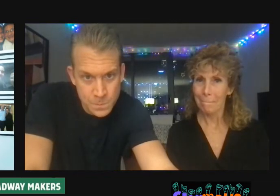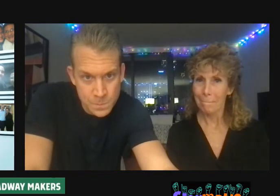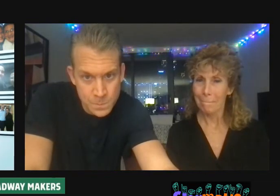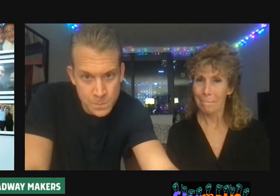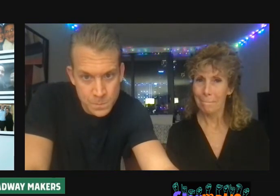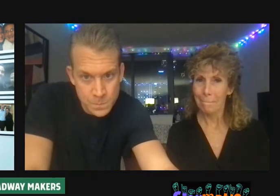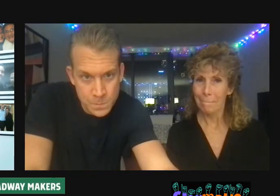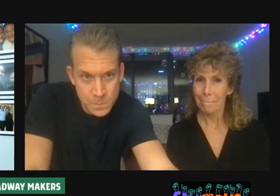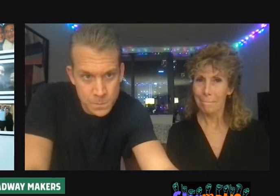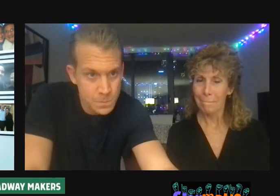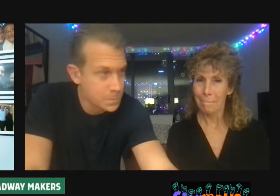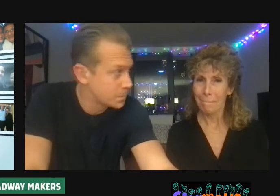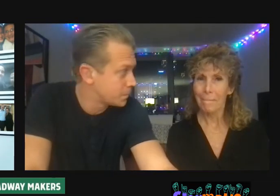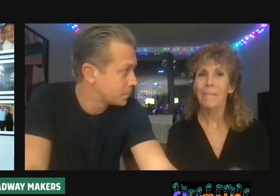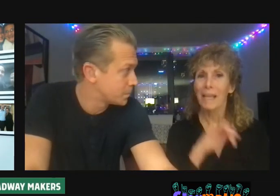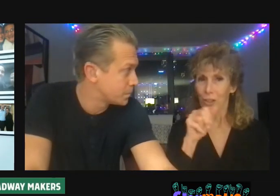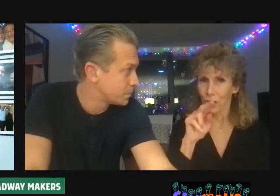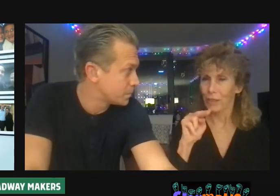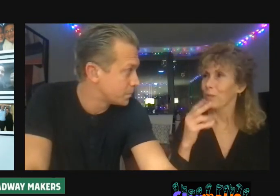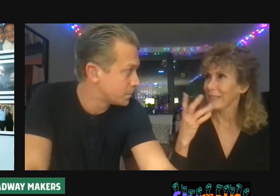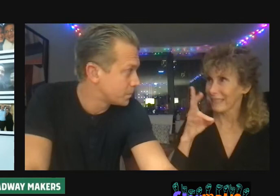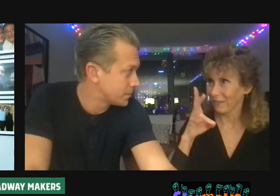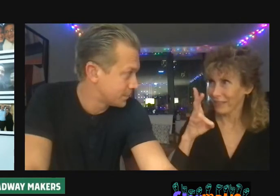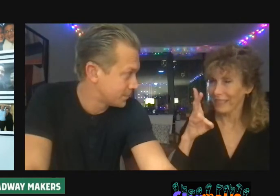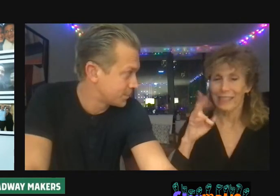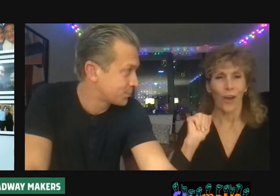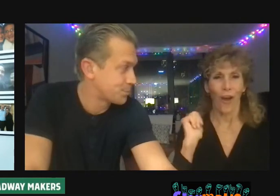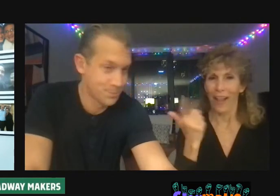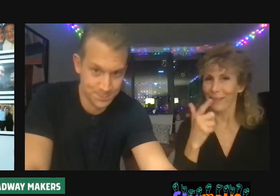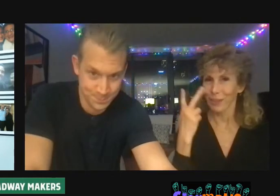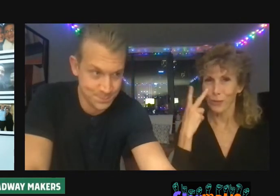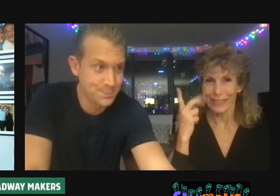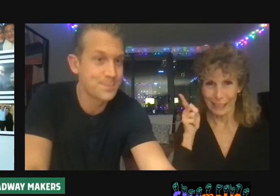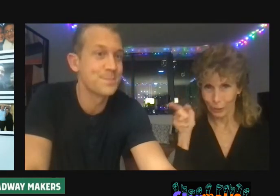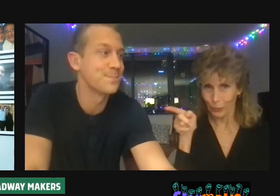So January 17th, everybody has to go see you.